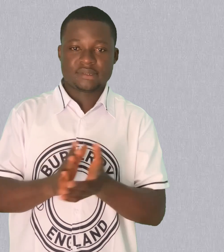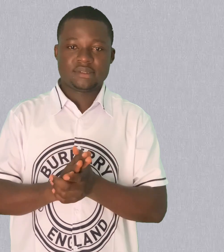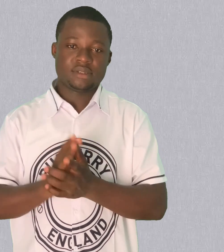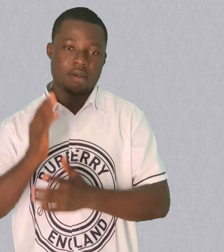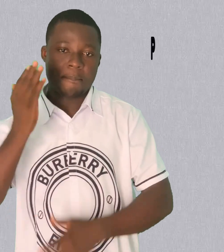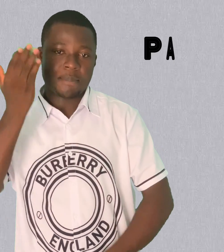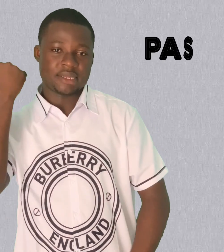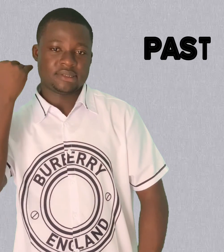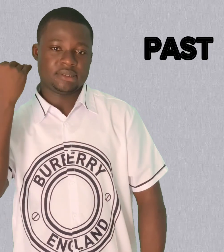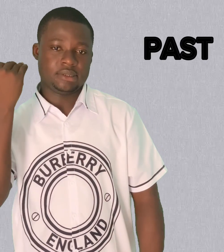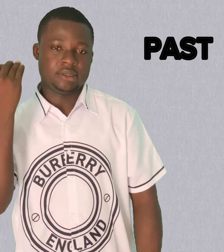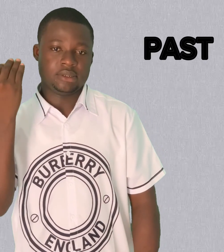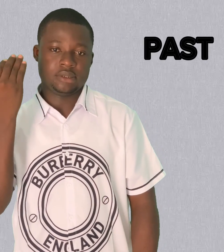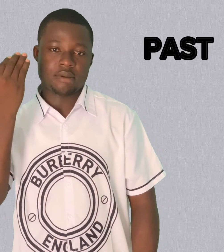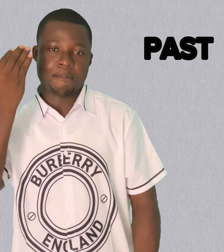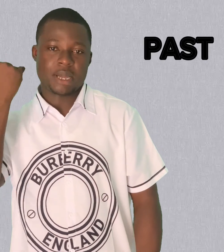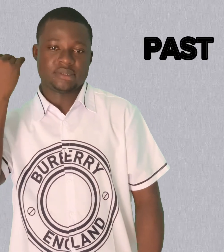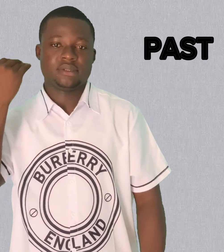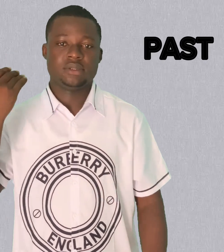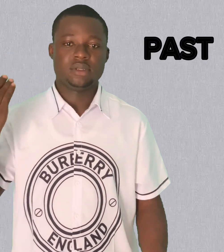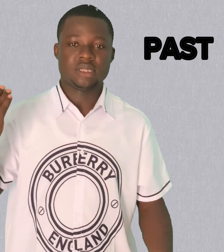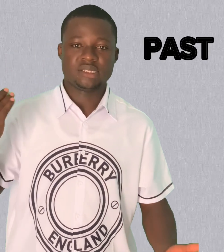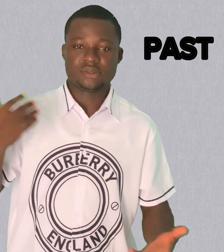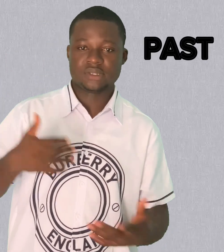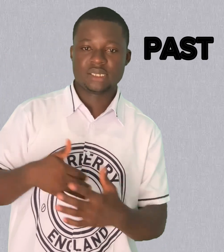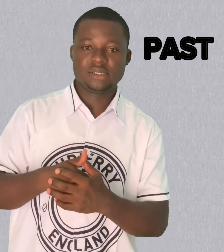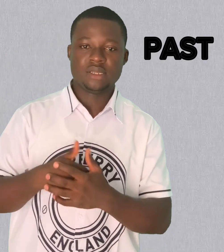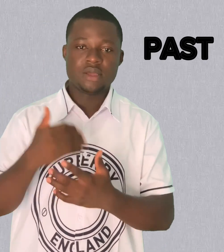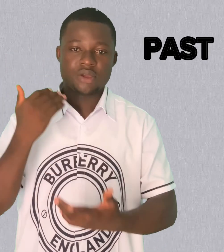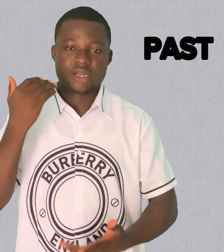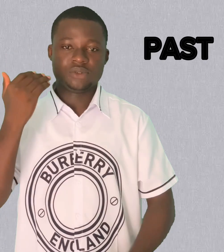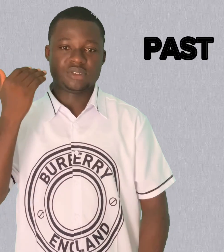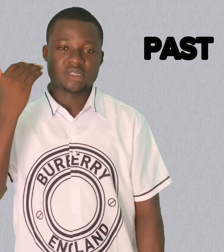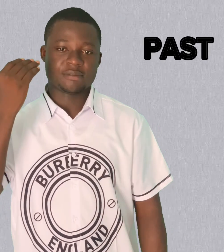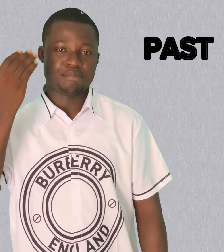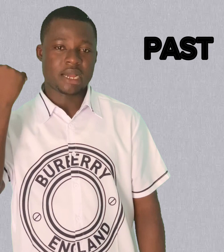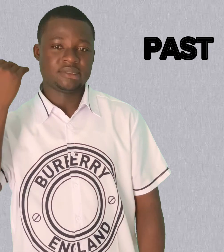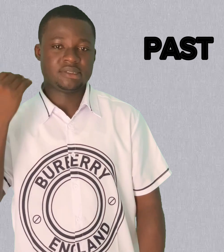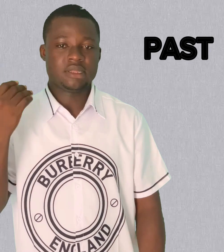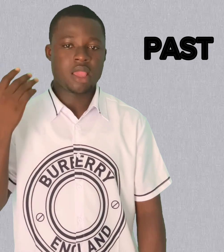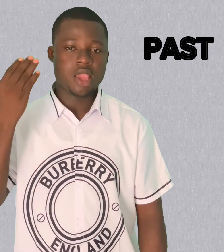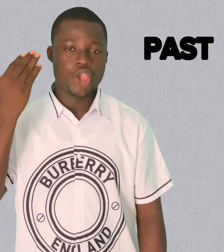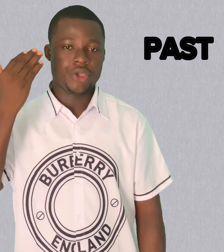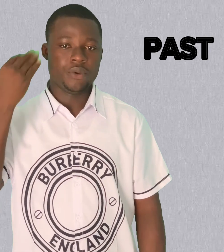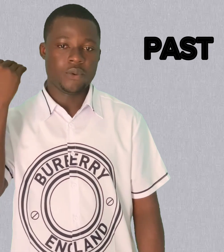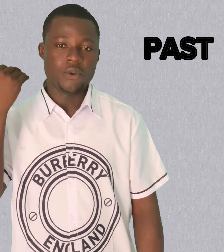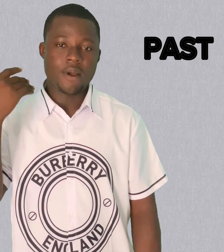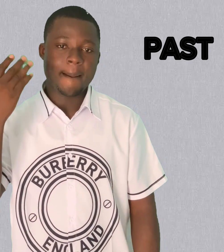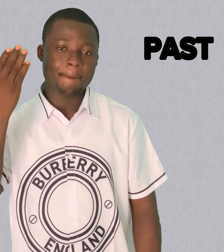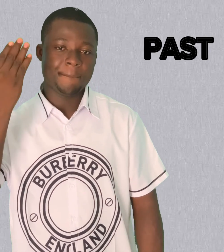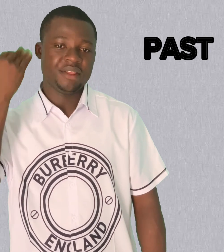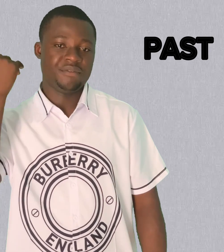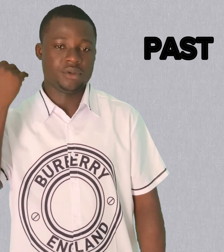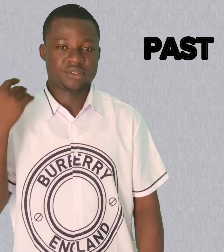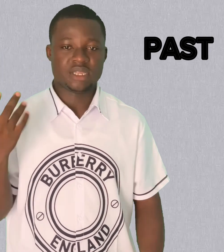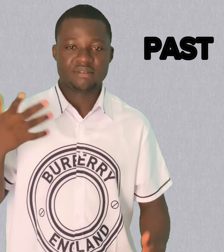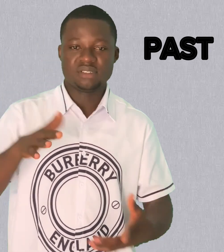past. Past. Past. That's how to sign it. You can use this as past, ago, previous. They have the same